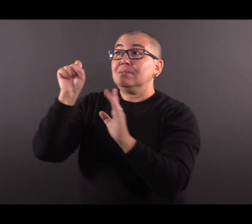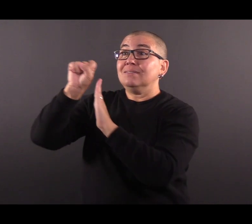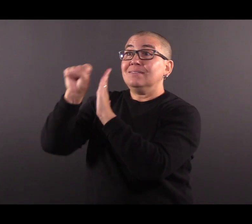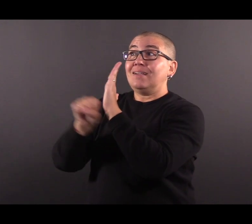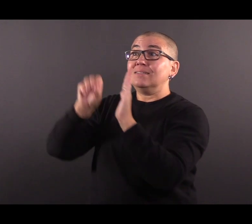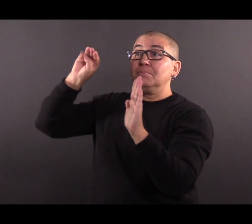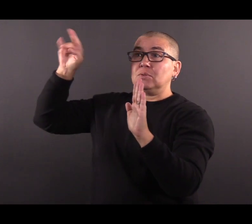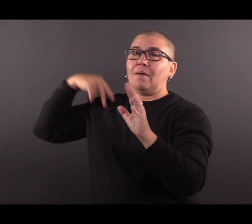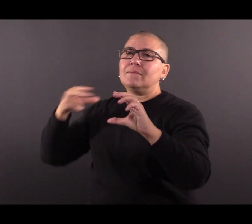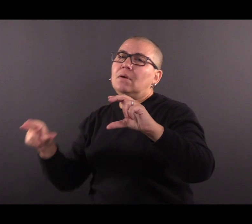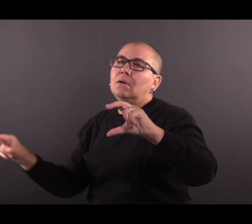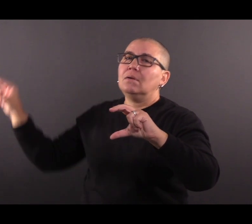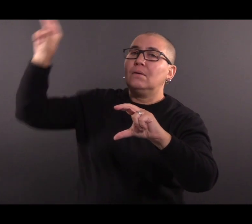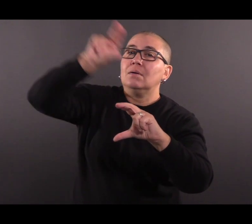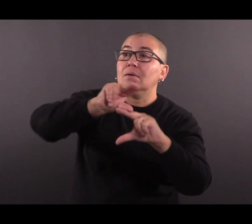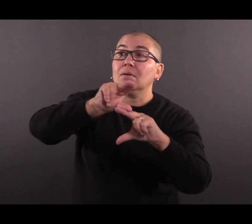months.